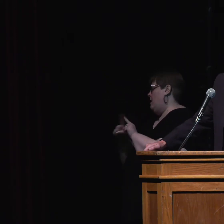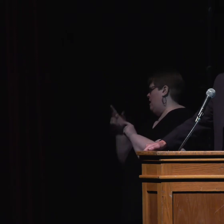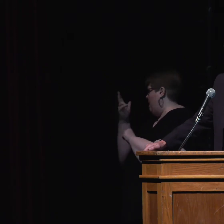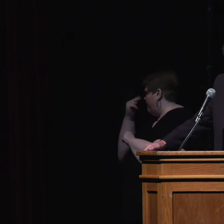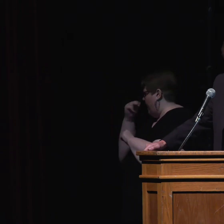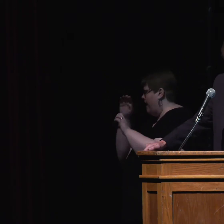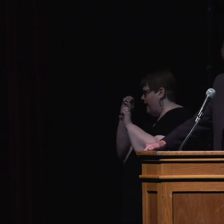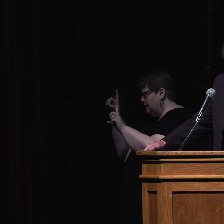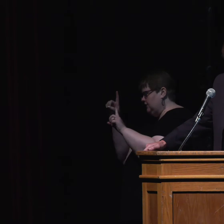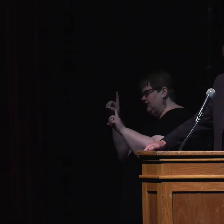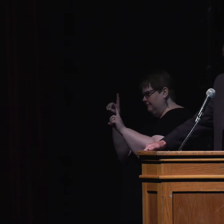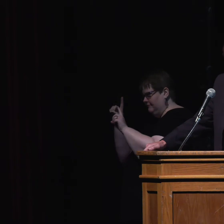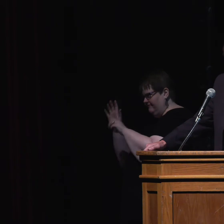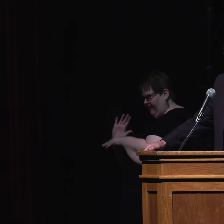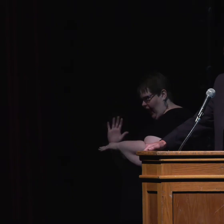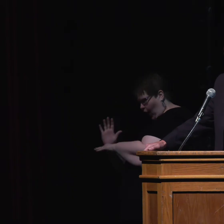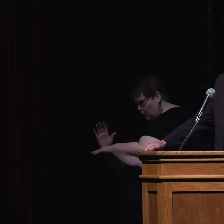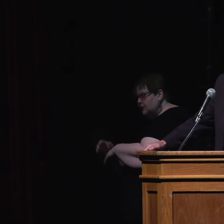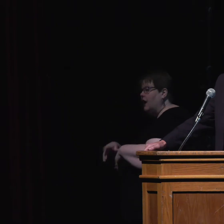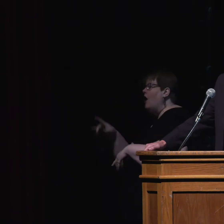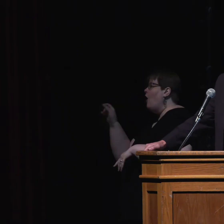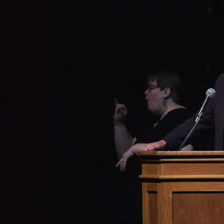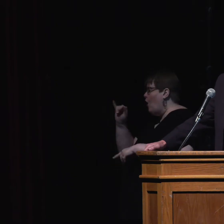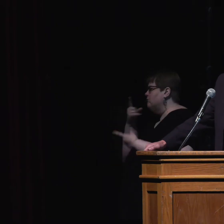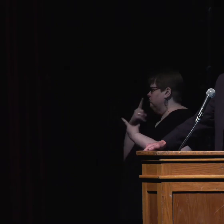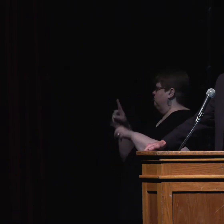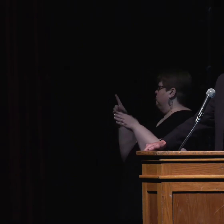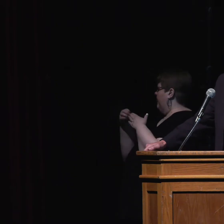hysterical education-based videos. He's also